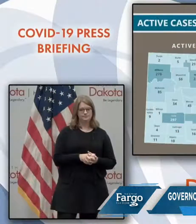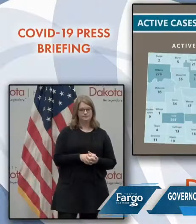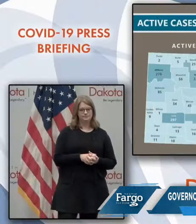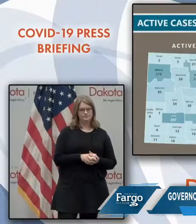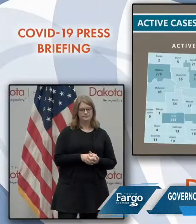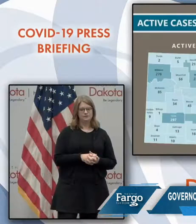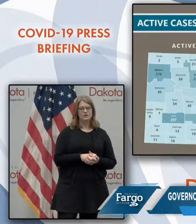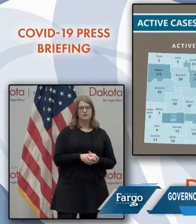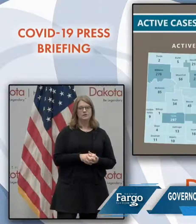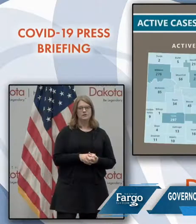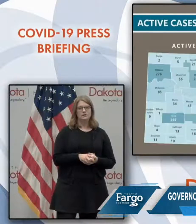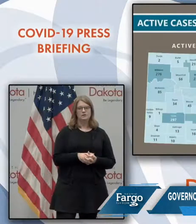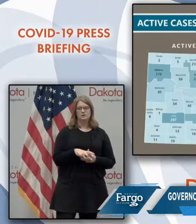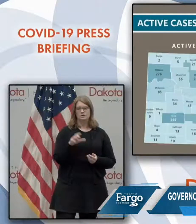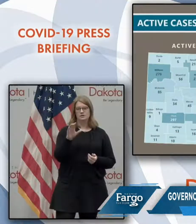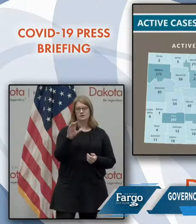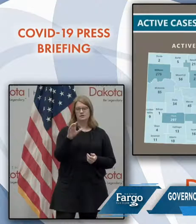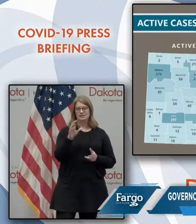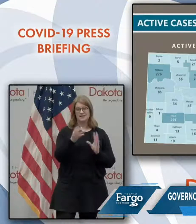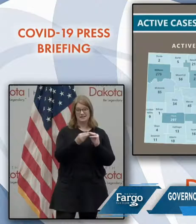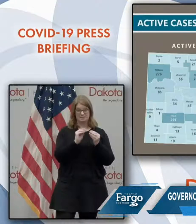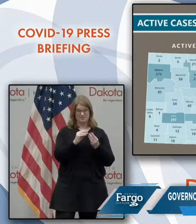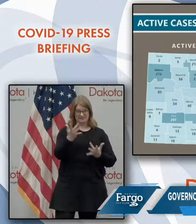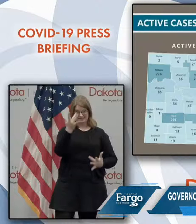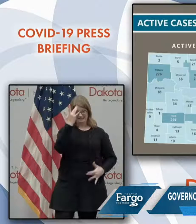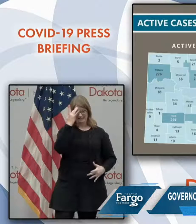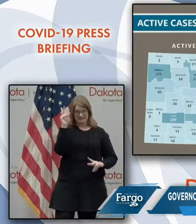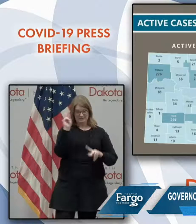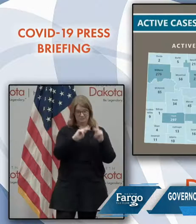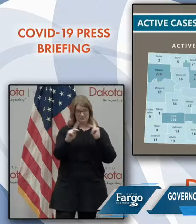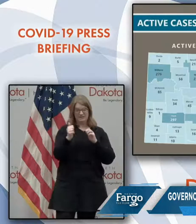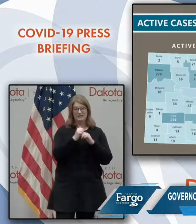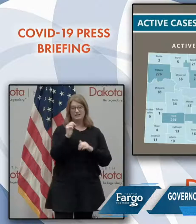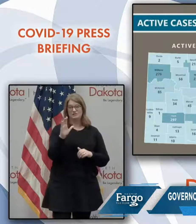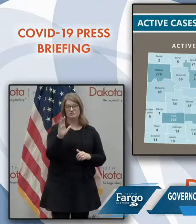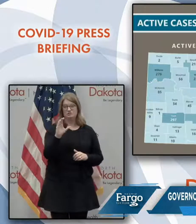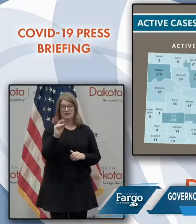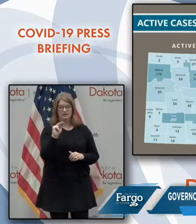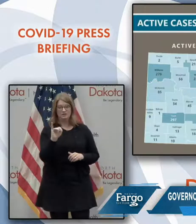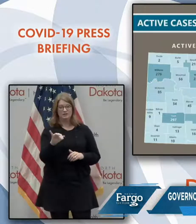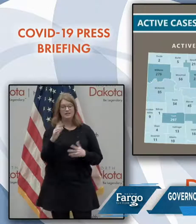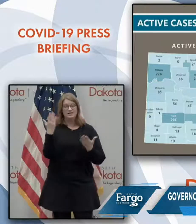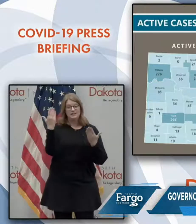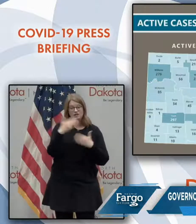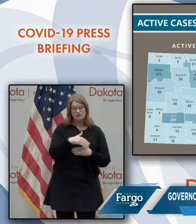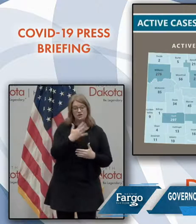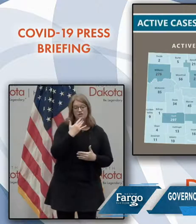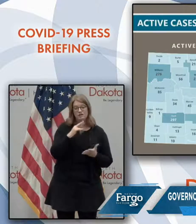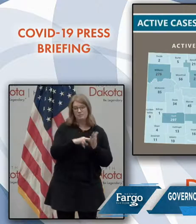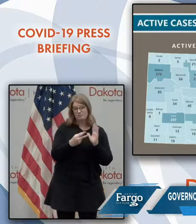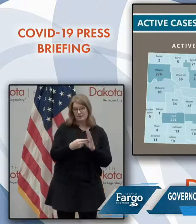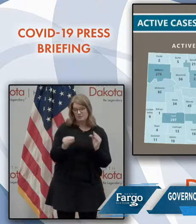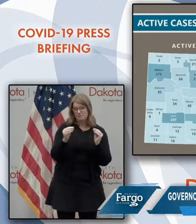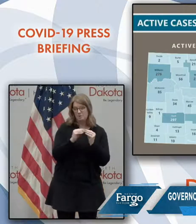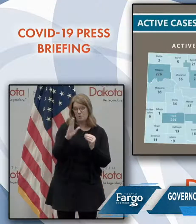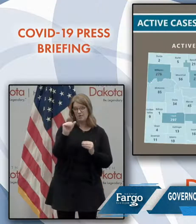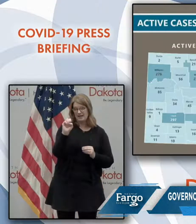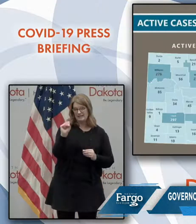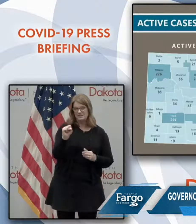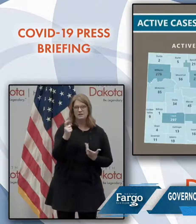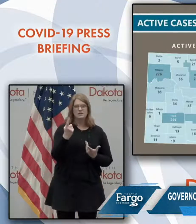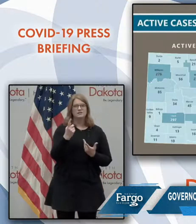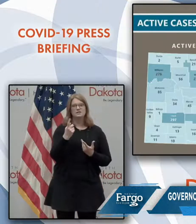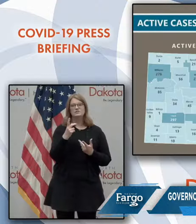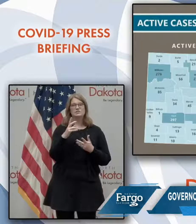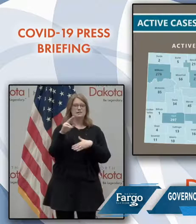In the county, active cases by county, again, darker on this means more cases. These are just the numerators. These are just the raw number